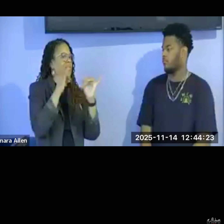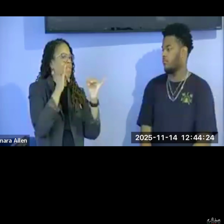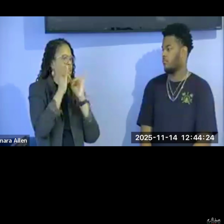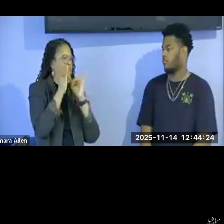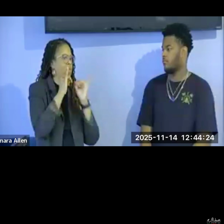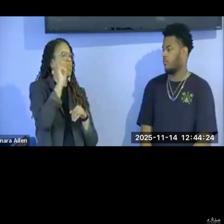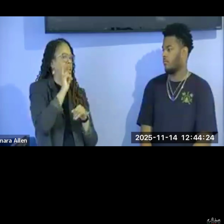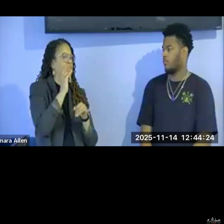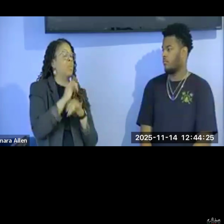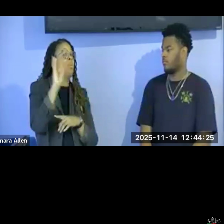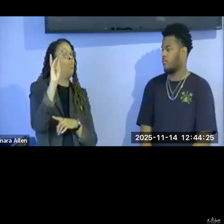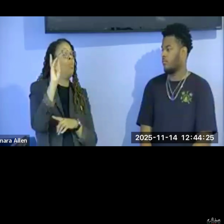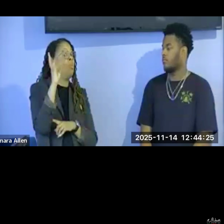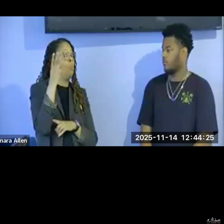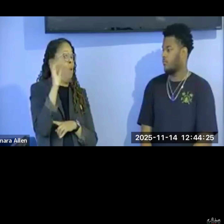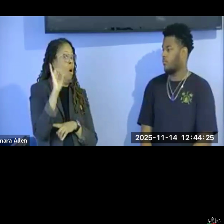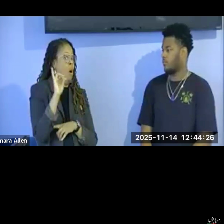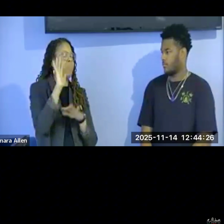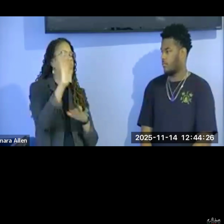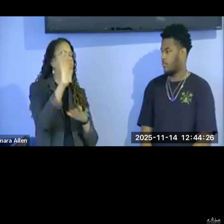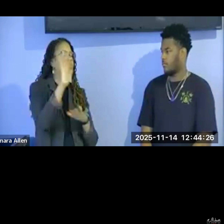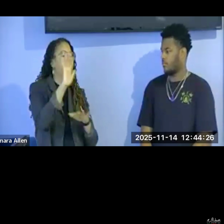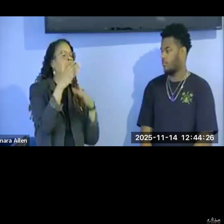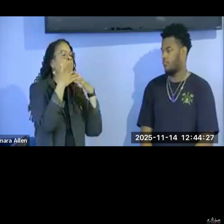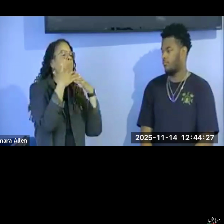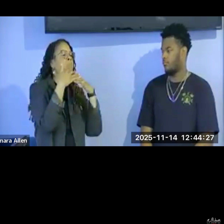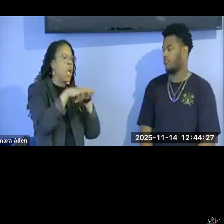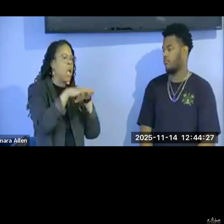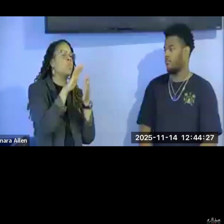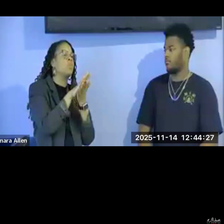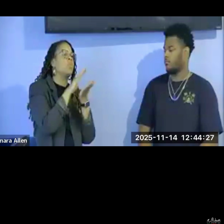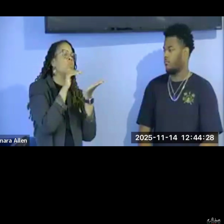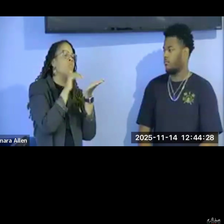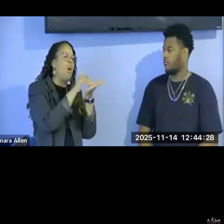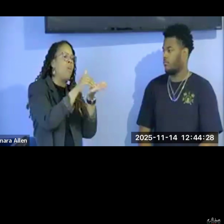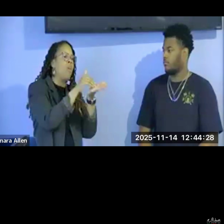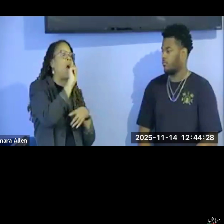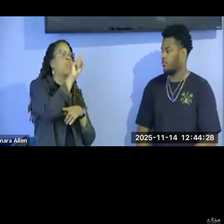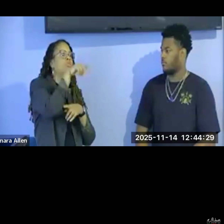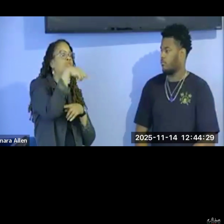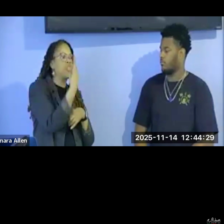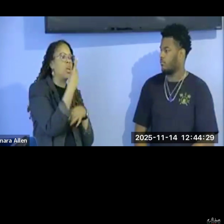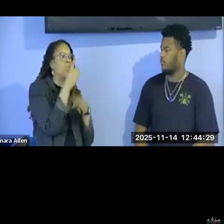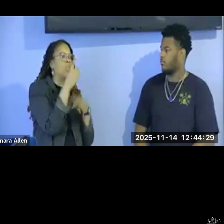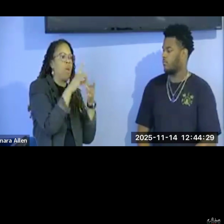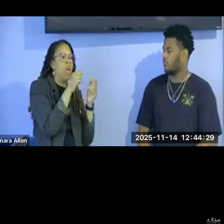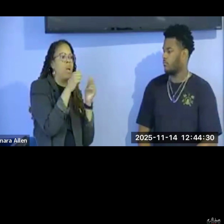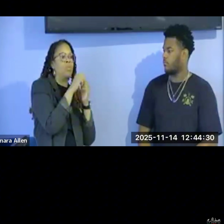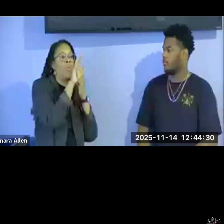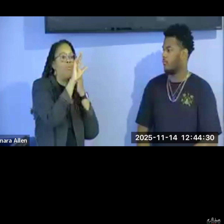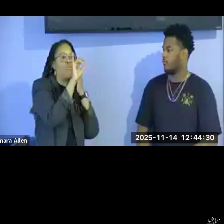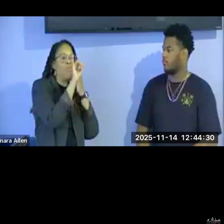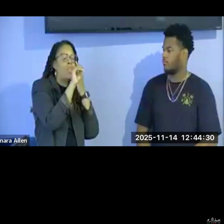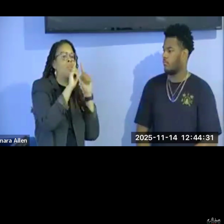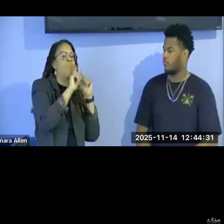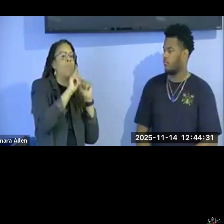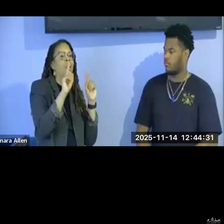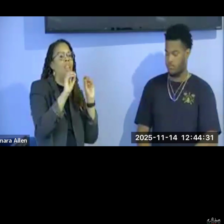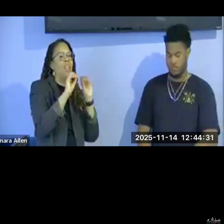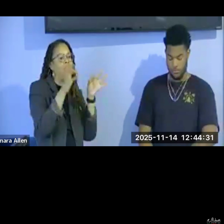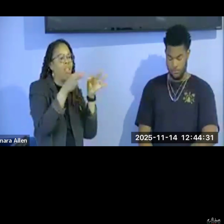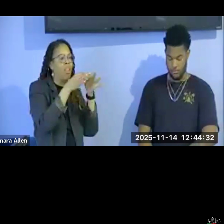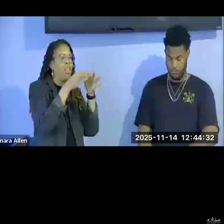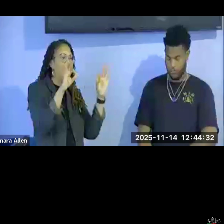I intentionally didn't interview students from mainstream programs, and the reason why is because